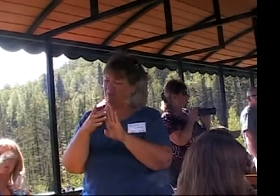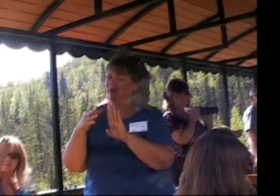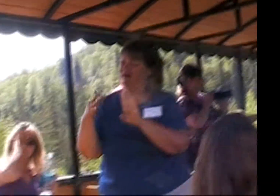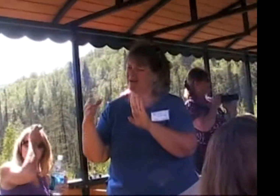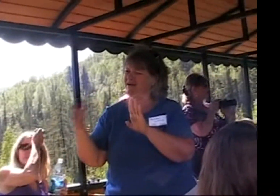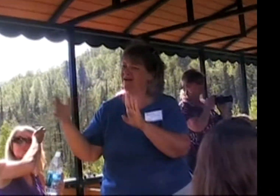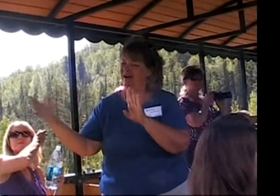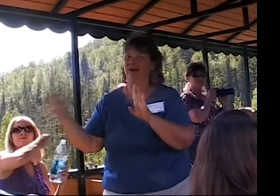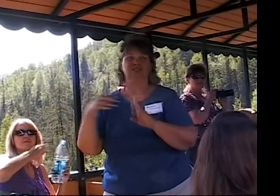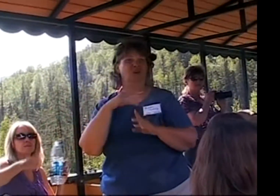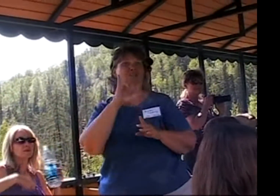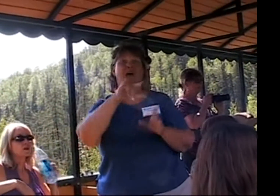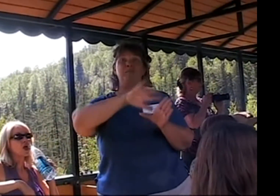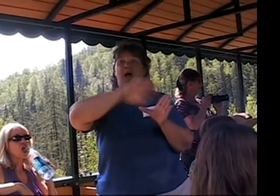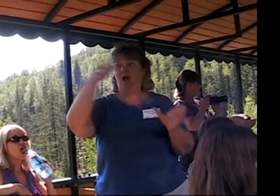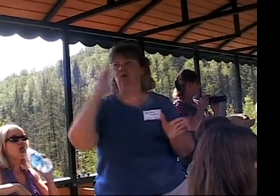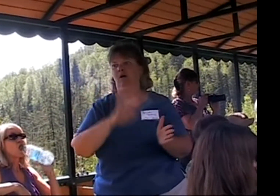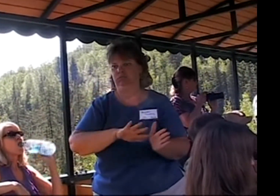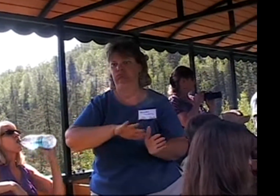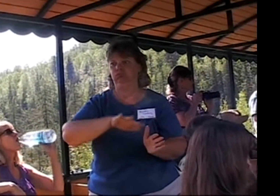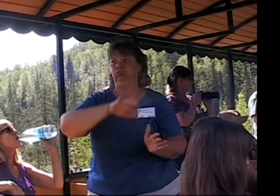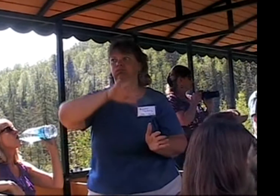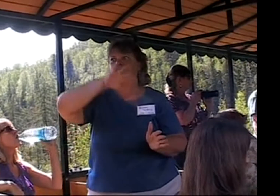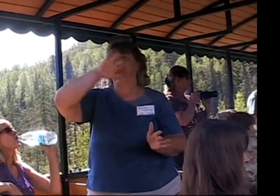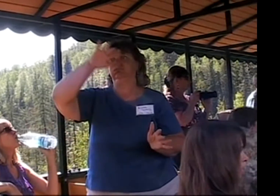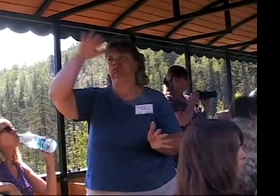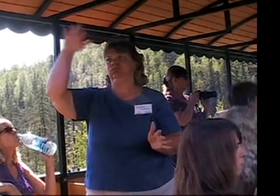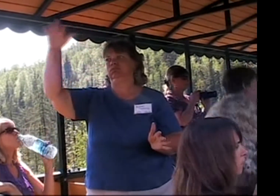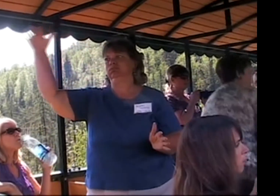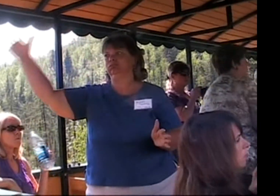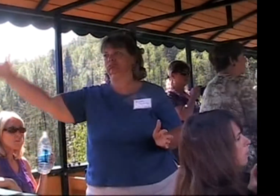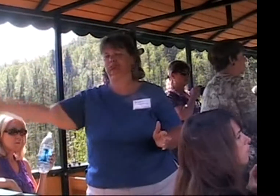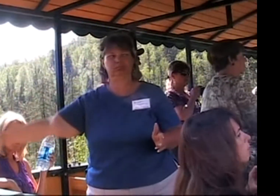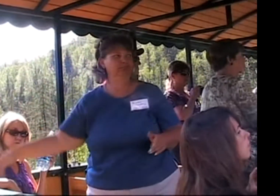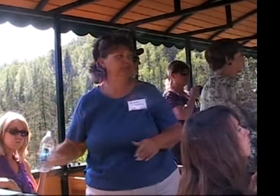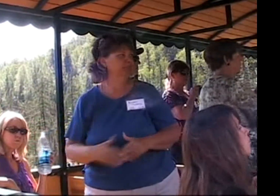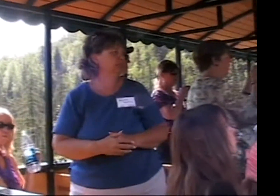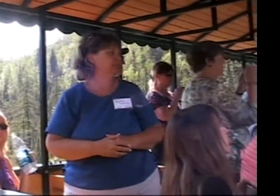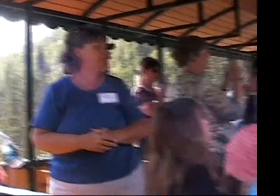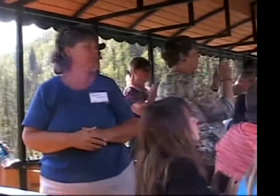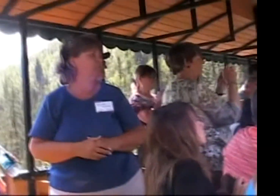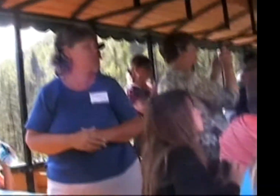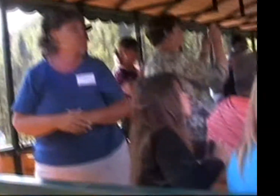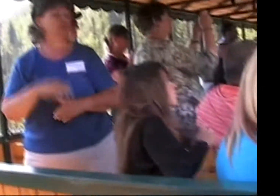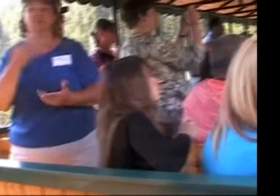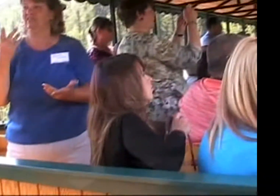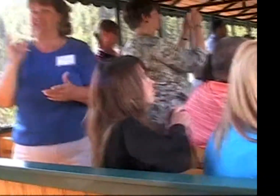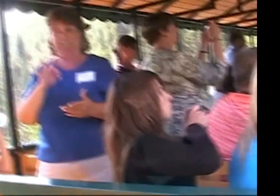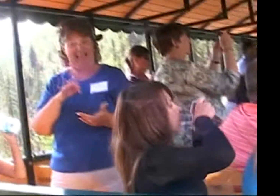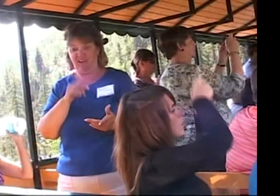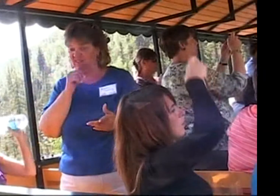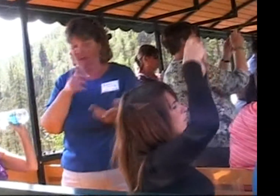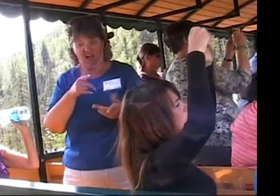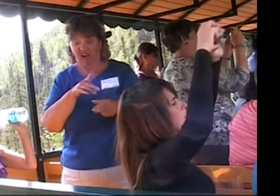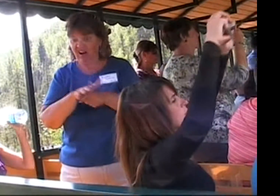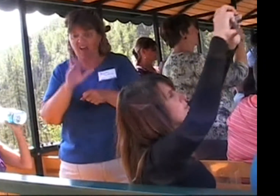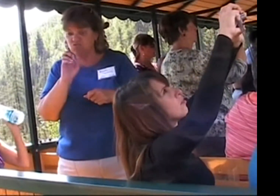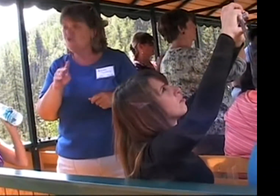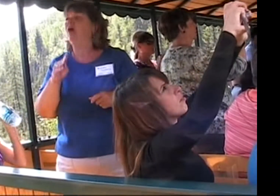piles would get really big. So they would erect new gin holes and start new piles as they needed to for more room. By the end of the winter, there were